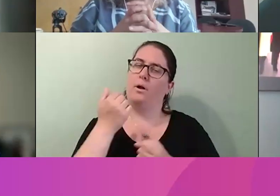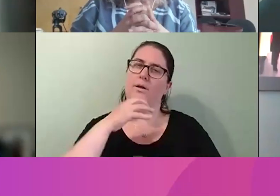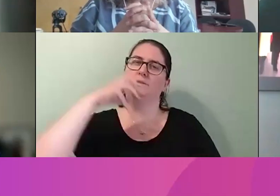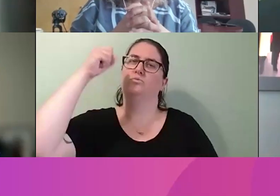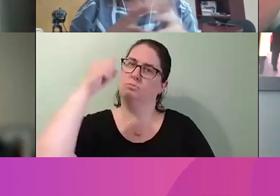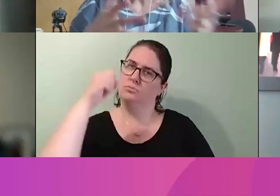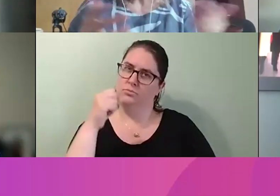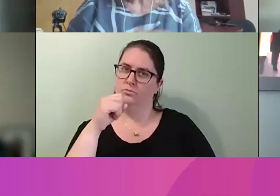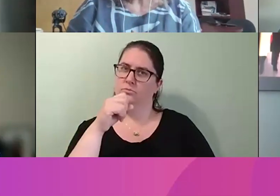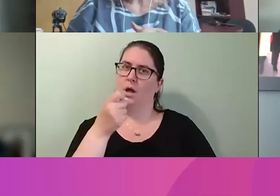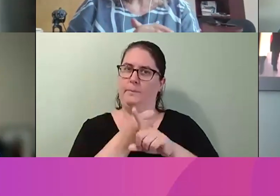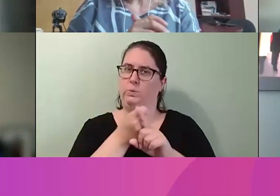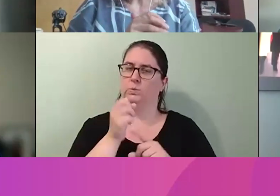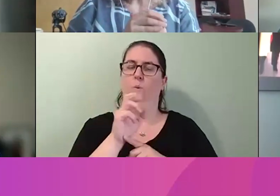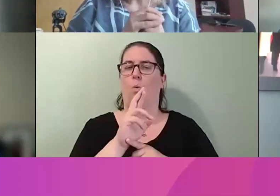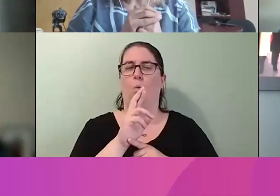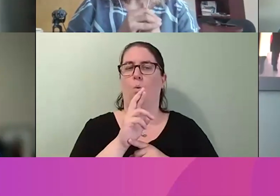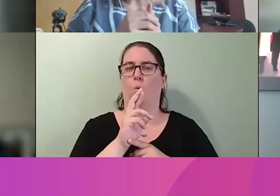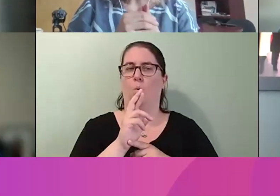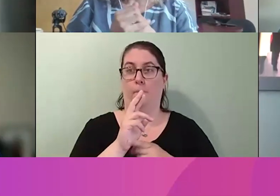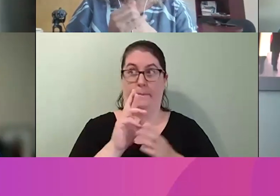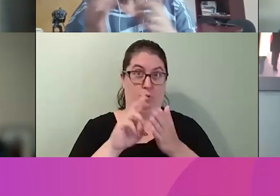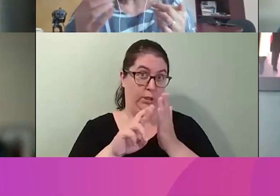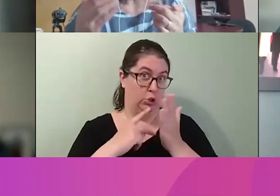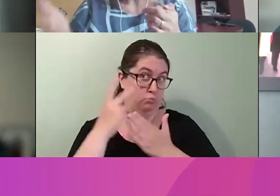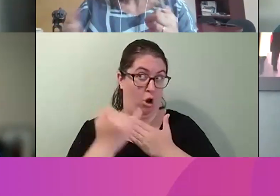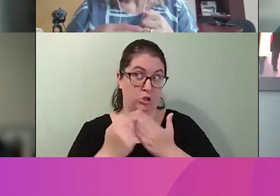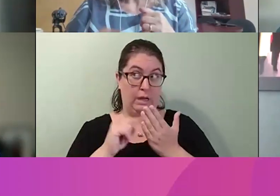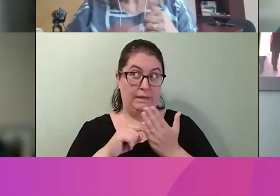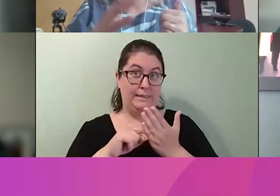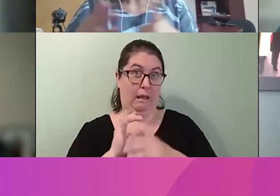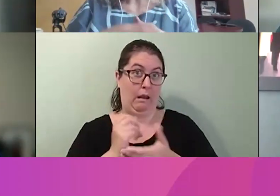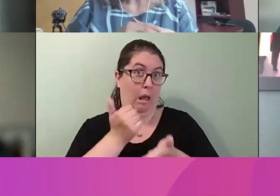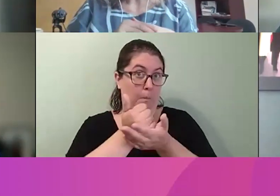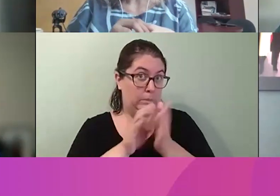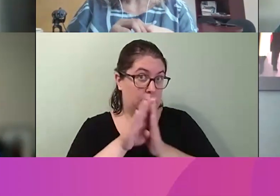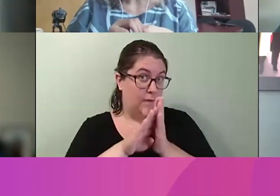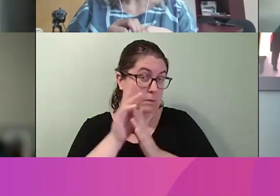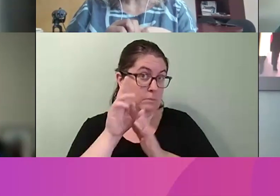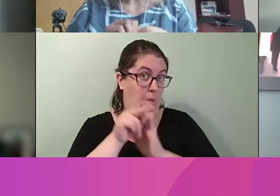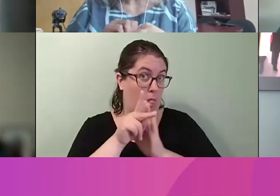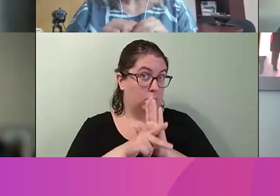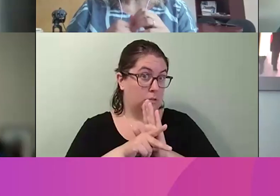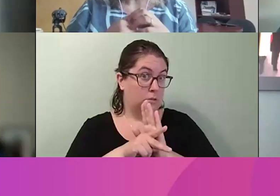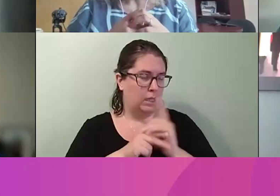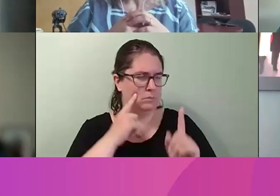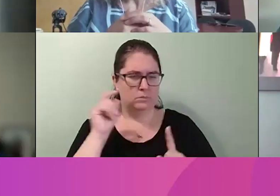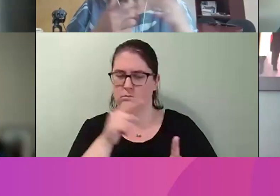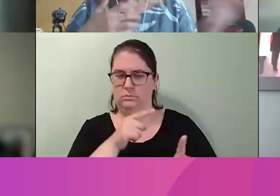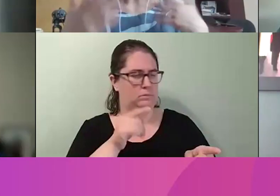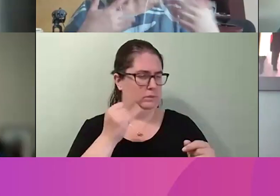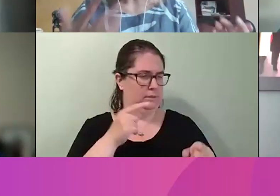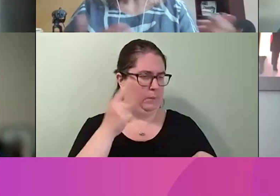experiencing abuse? And maybe even how research projects can contribute to that. And I see somebody in the questions has asked